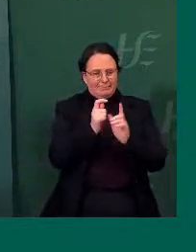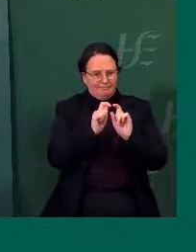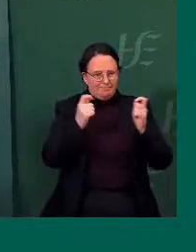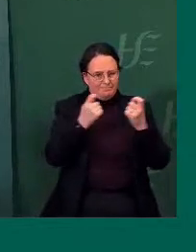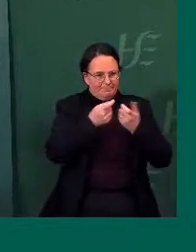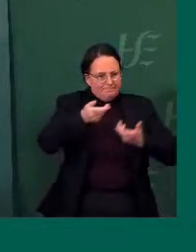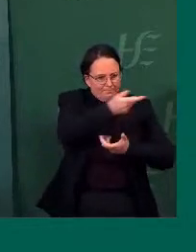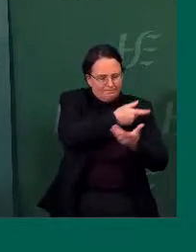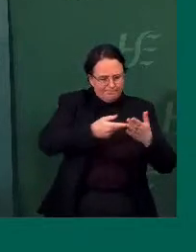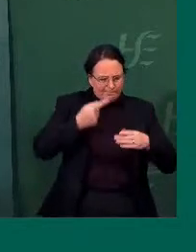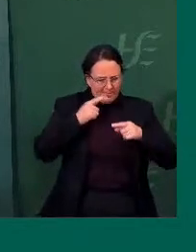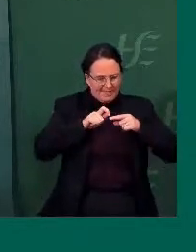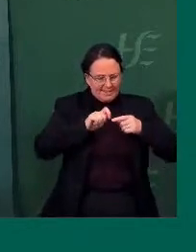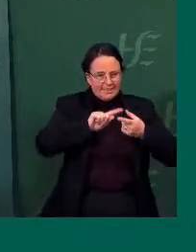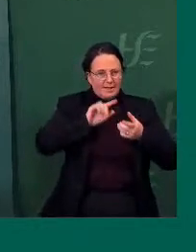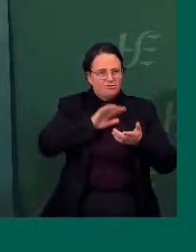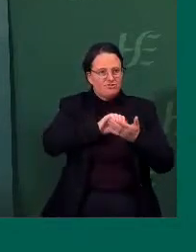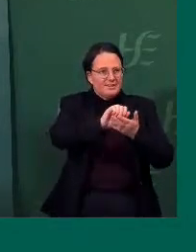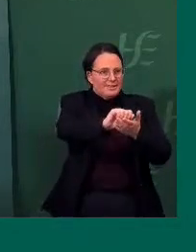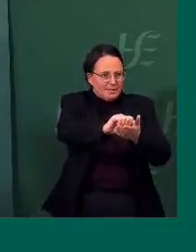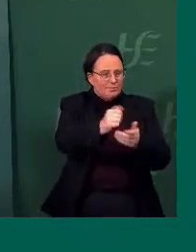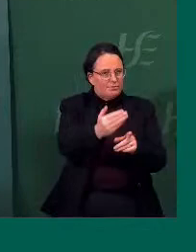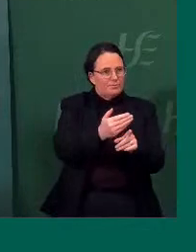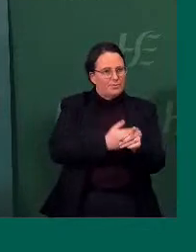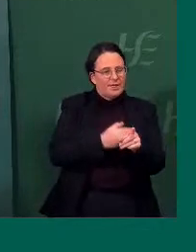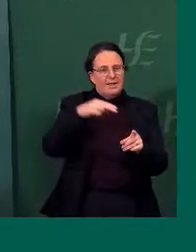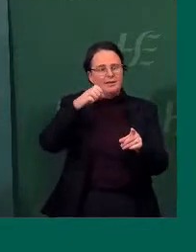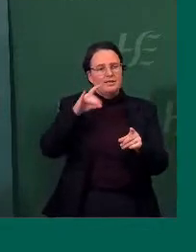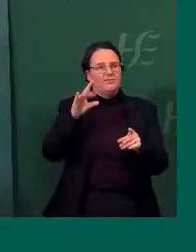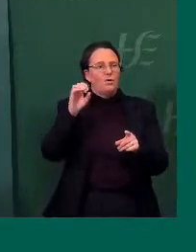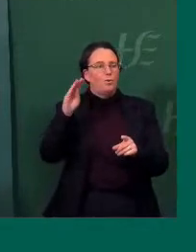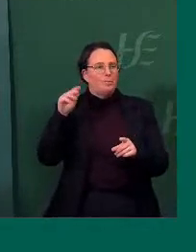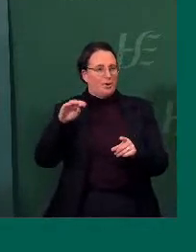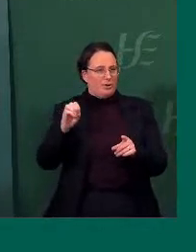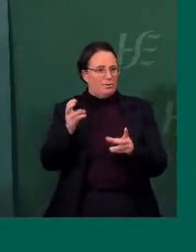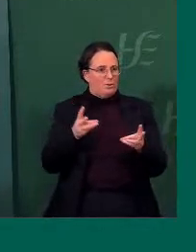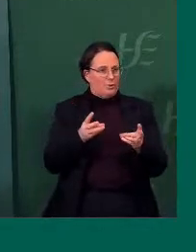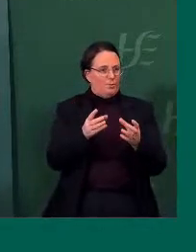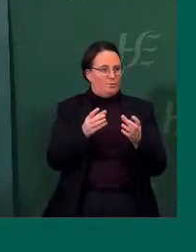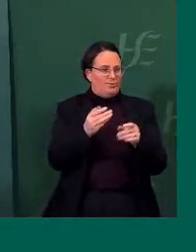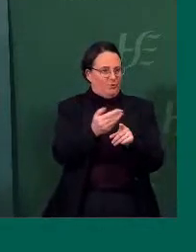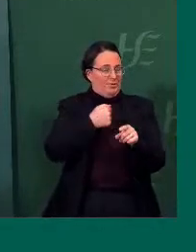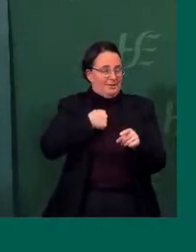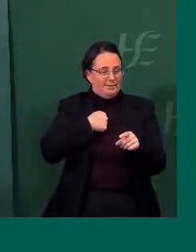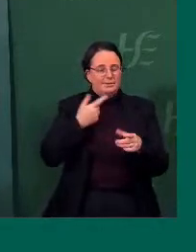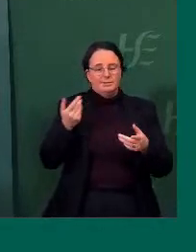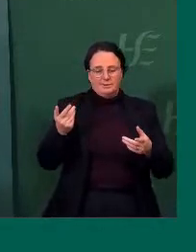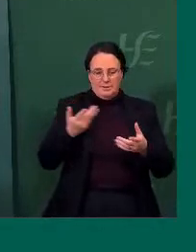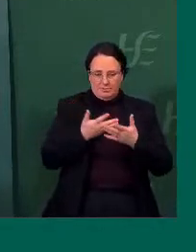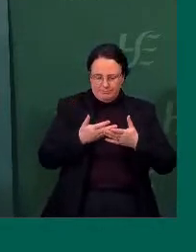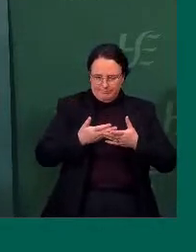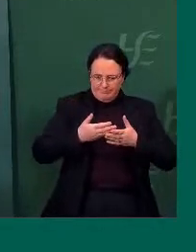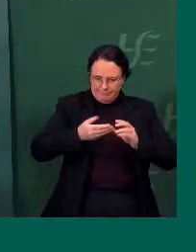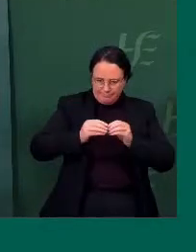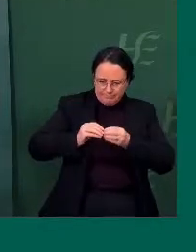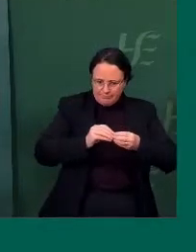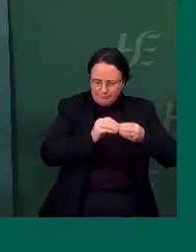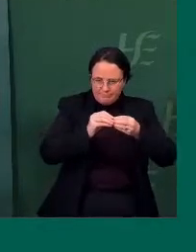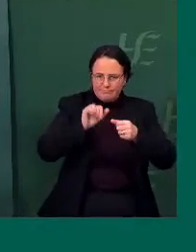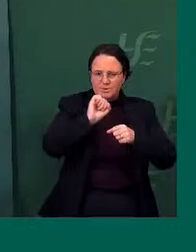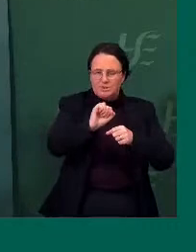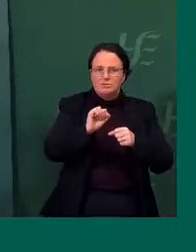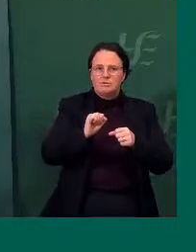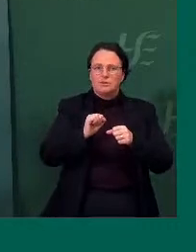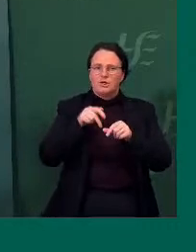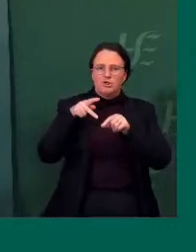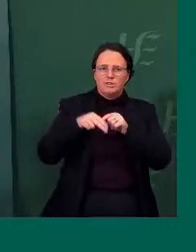on testing and tracing, and indeed my predecessor, Niamh O'Byrne. So an awful lot of work has been planned out, and those steps have been taken to mitigate some of the pressures